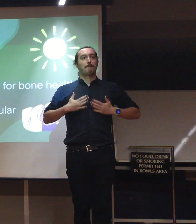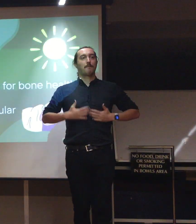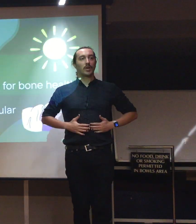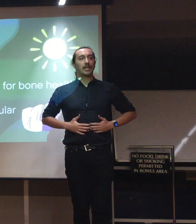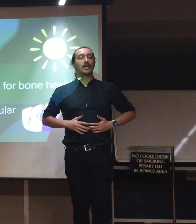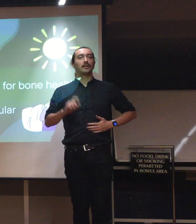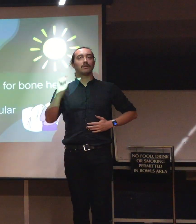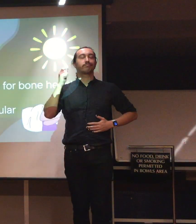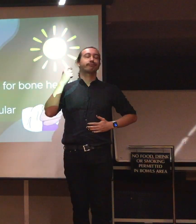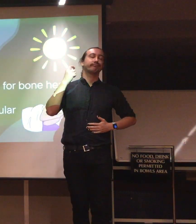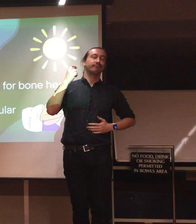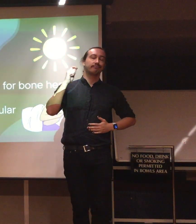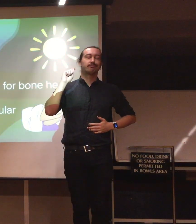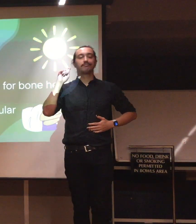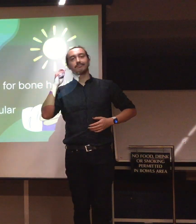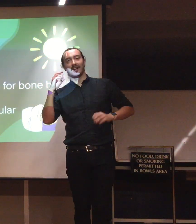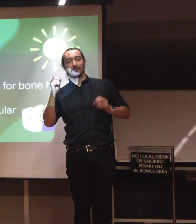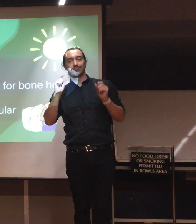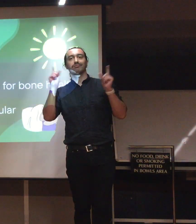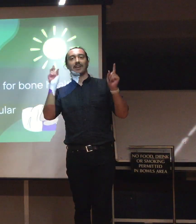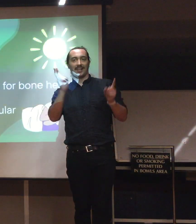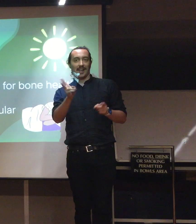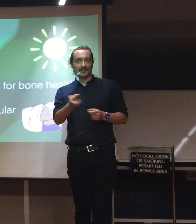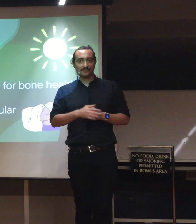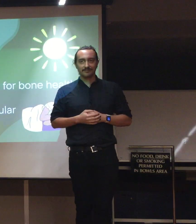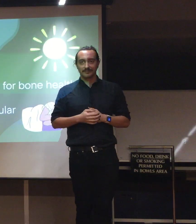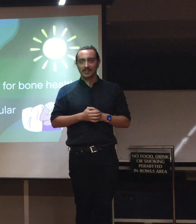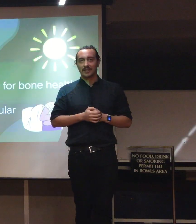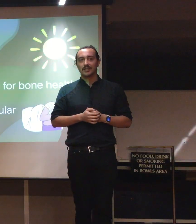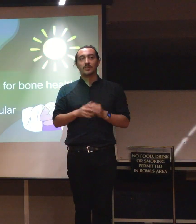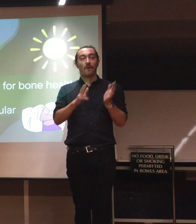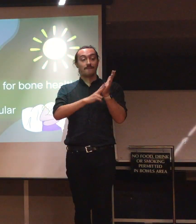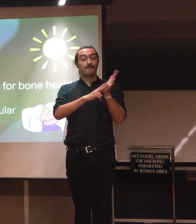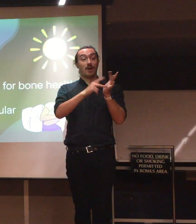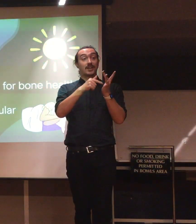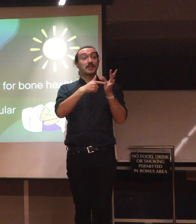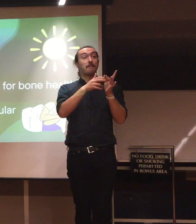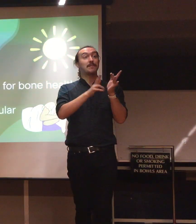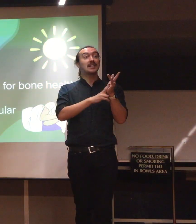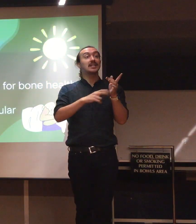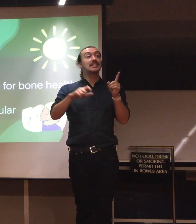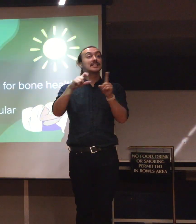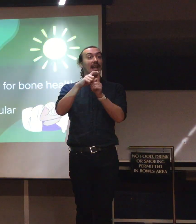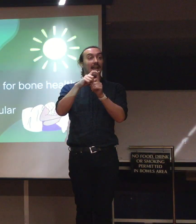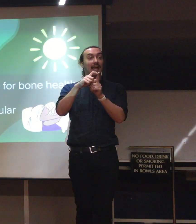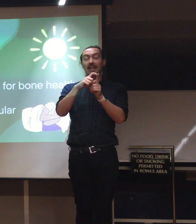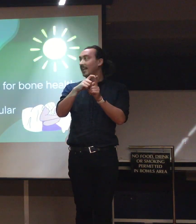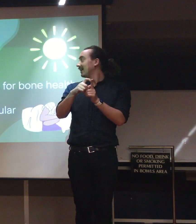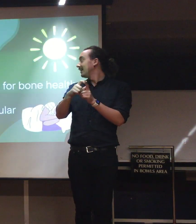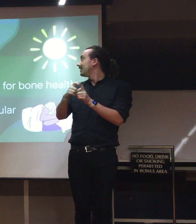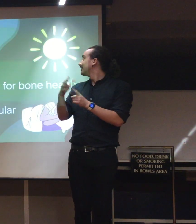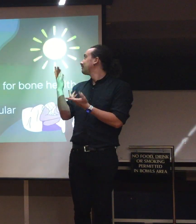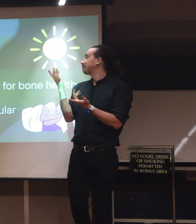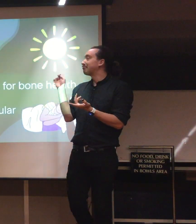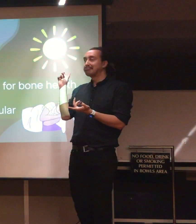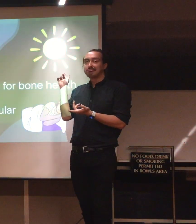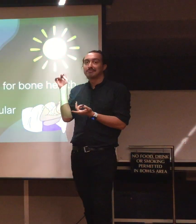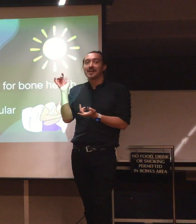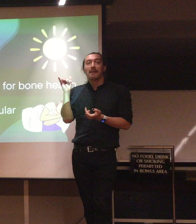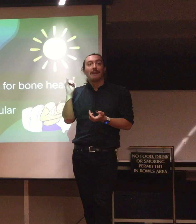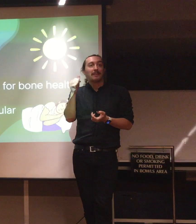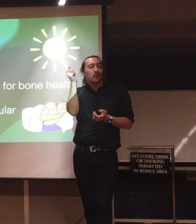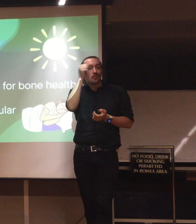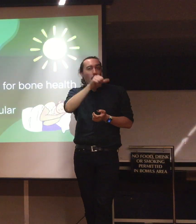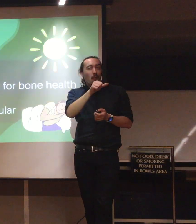morning. So vitamin D, can anyone tell me, a bit of a clue on the screen, can anyone tell